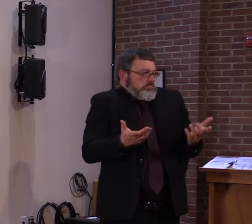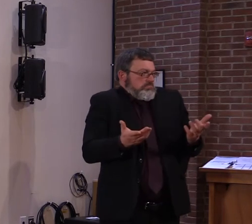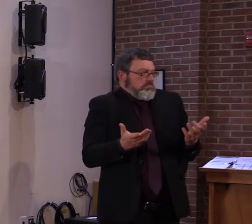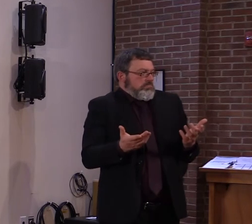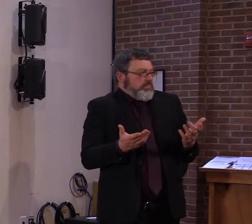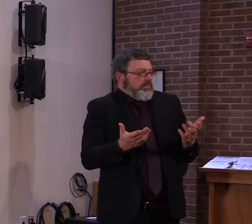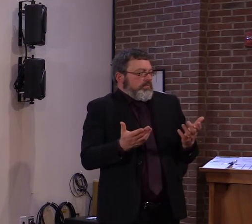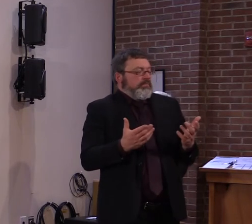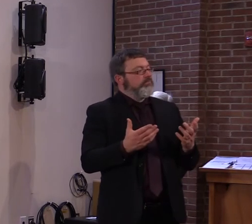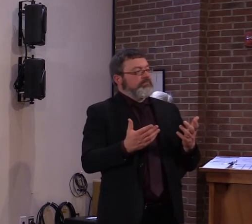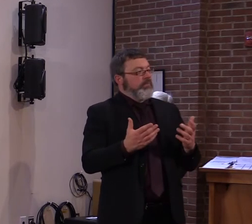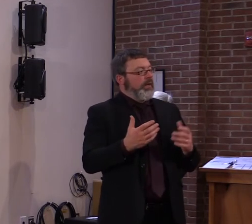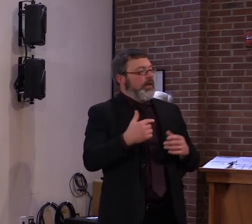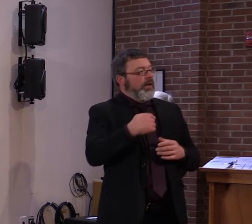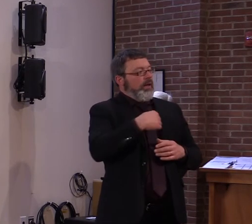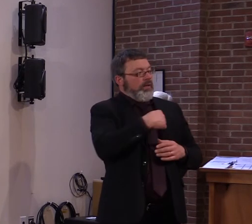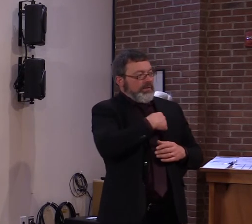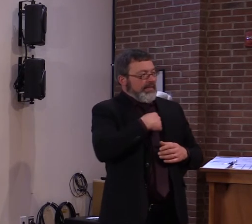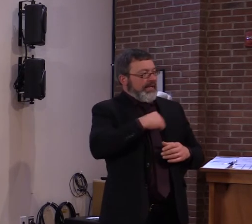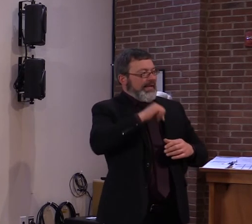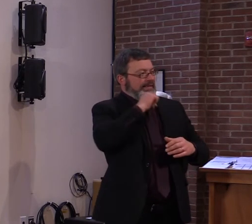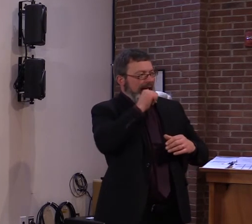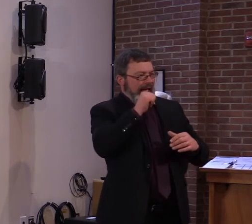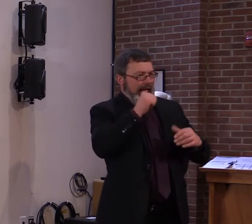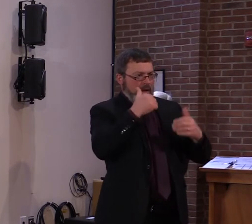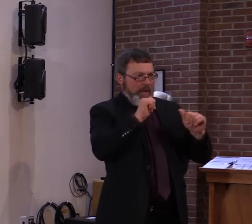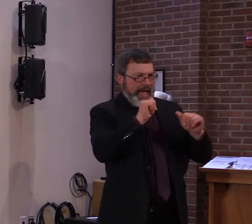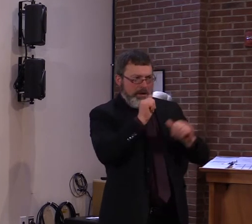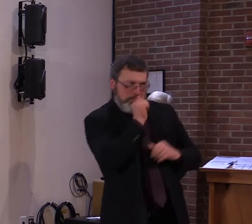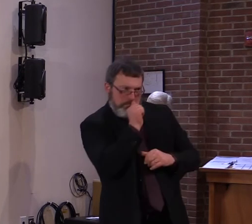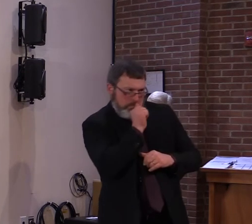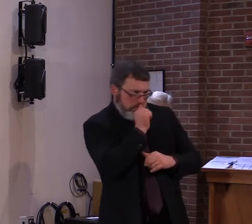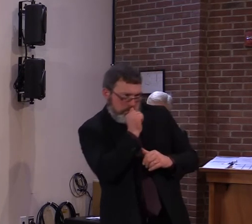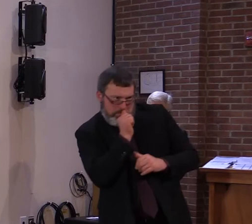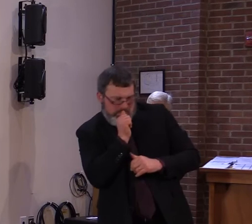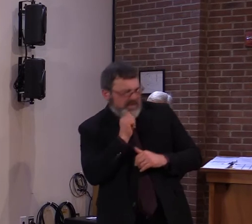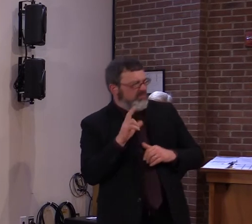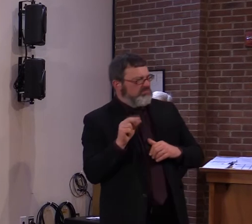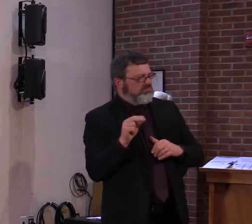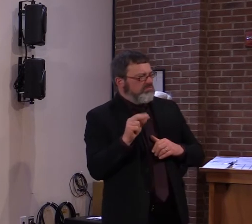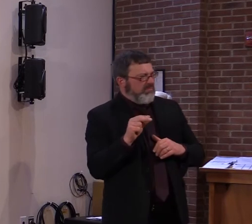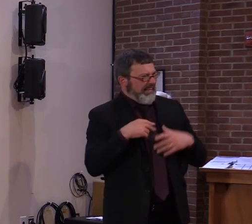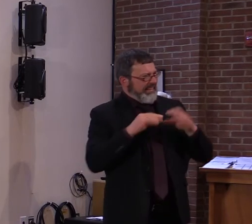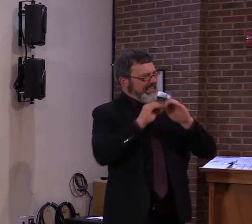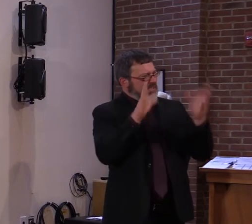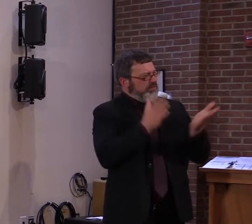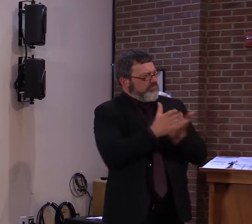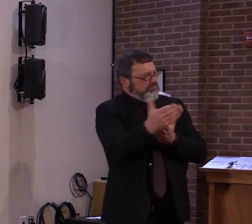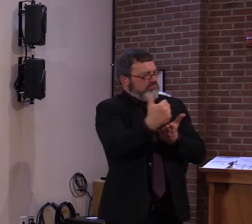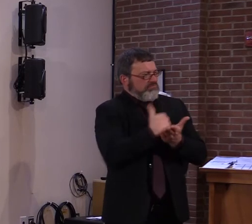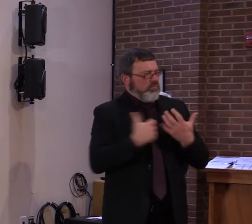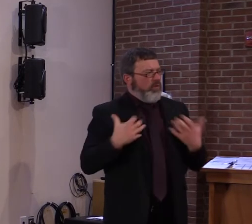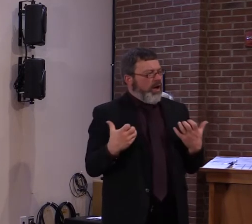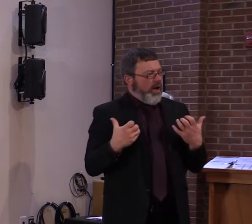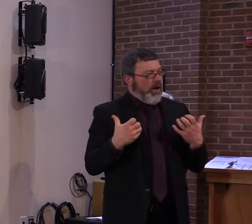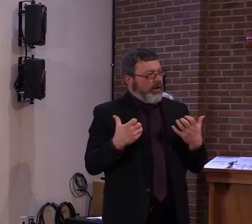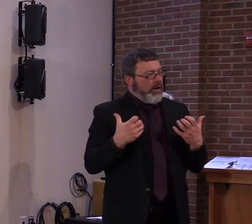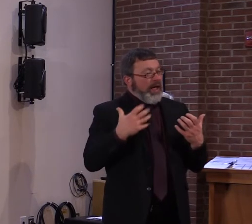effort here to not be transparent, but we'd like to provide you with useful information.